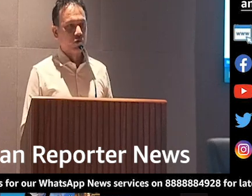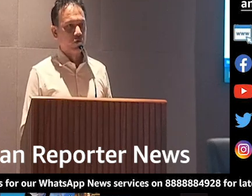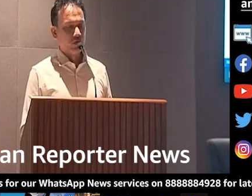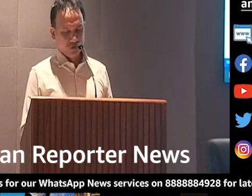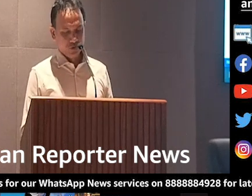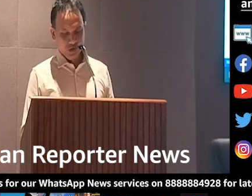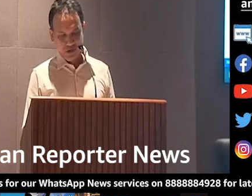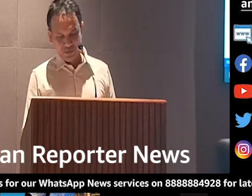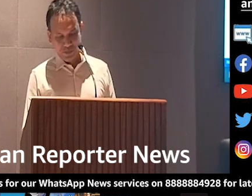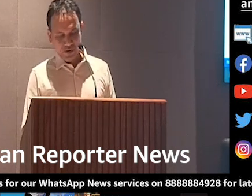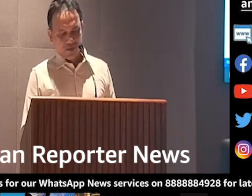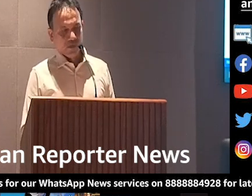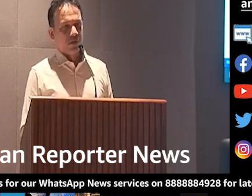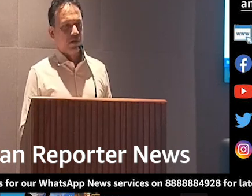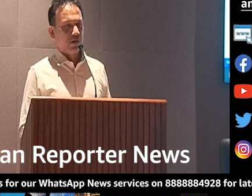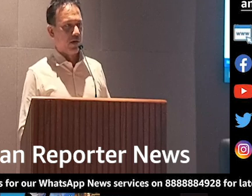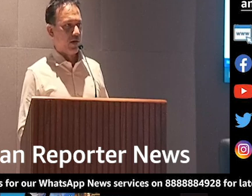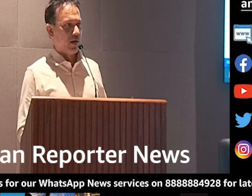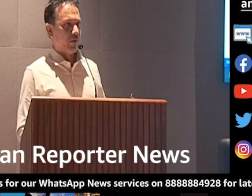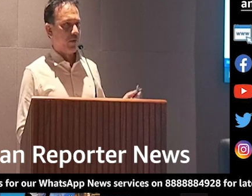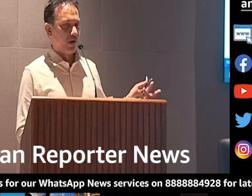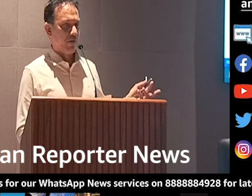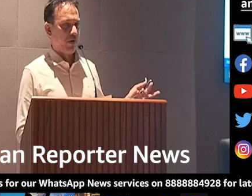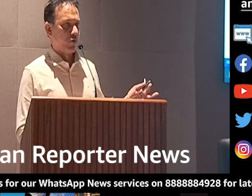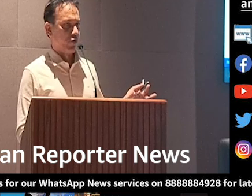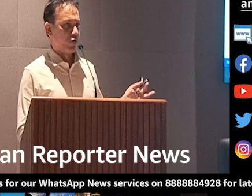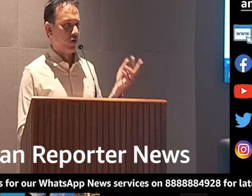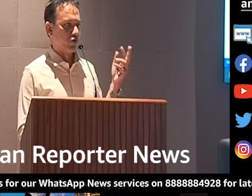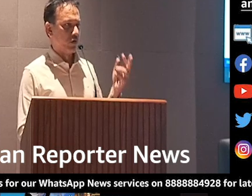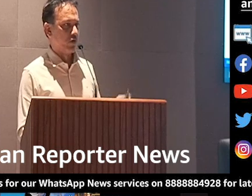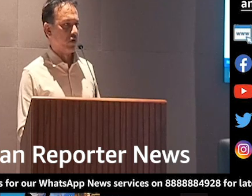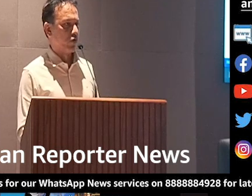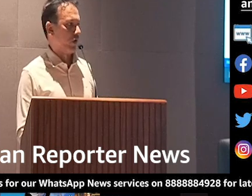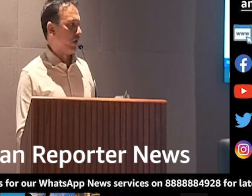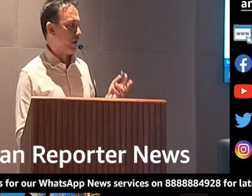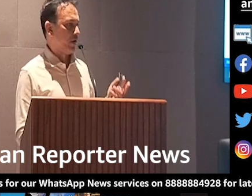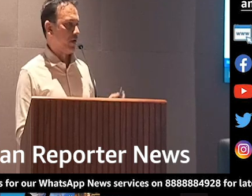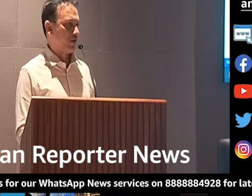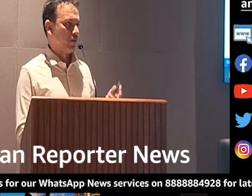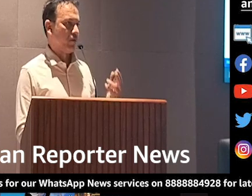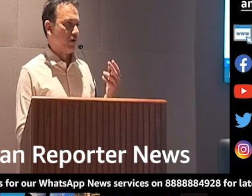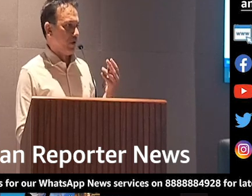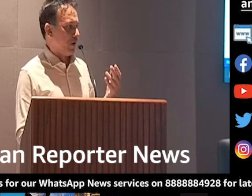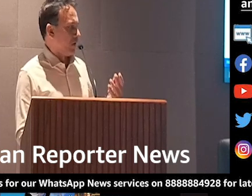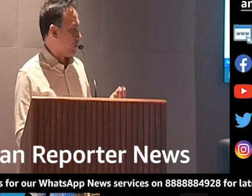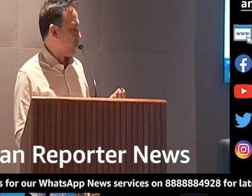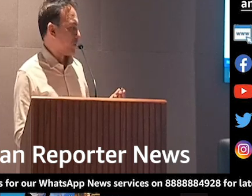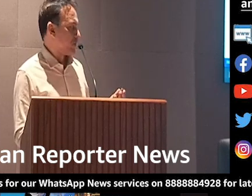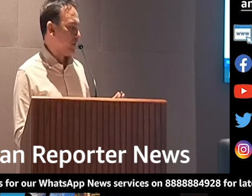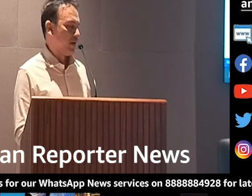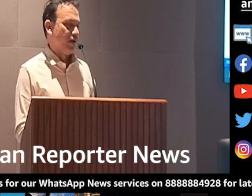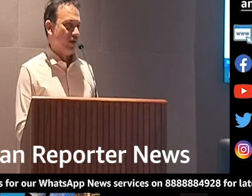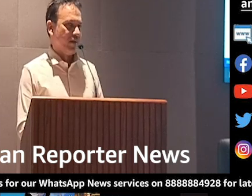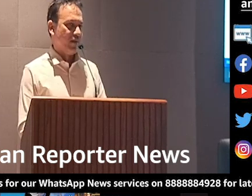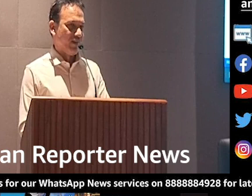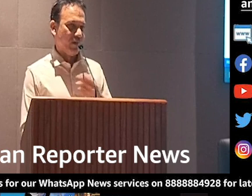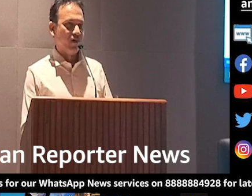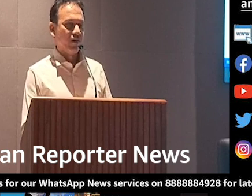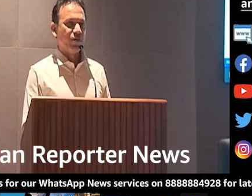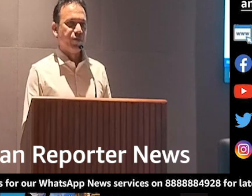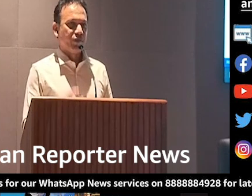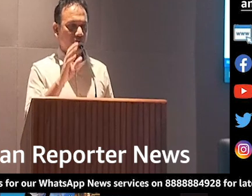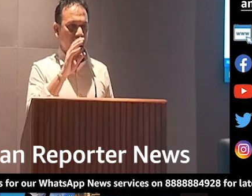Also to Sunil. I remember when I spoke to Sunil, Sunil was in Korea attending some conference there, and